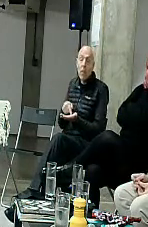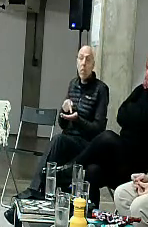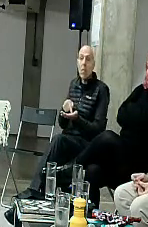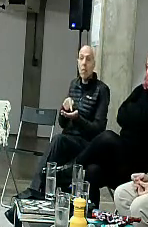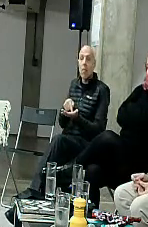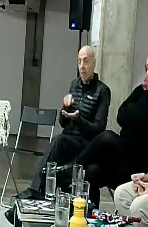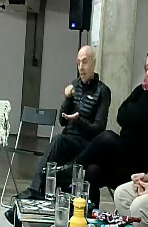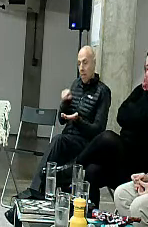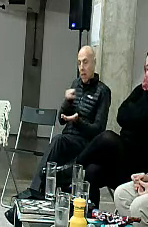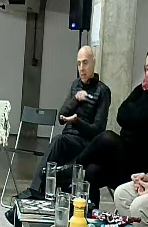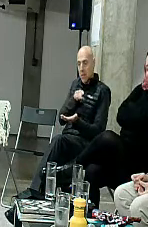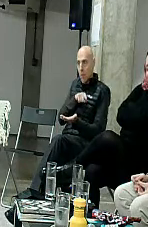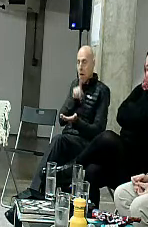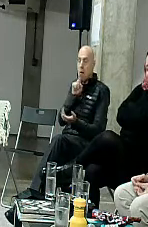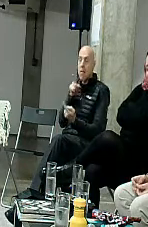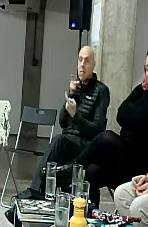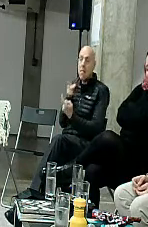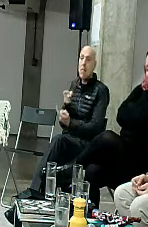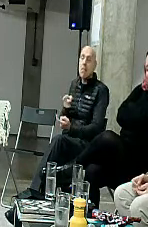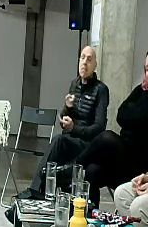that is why I fight.